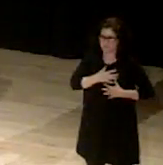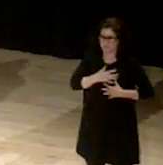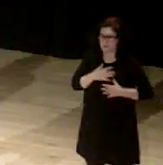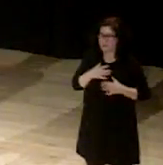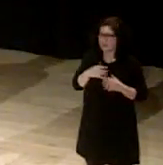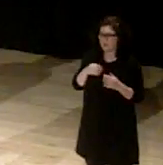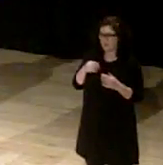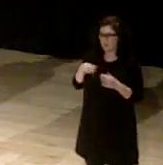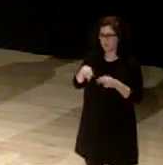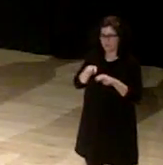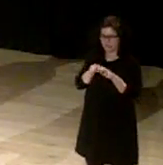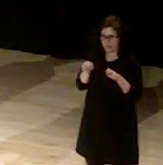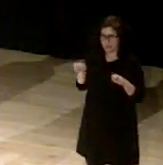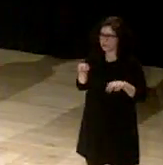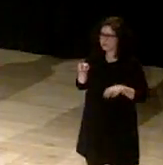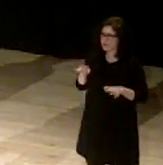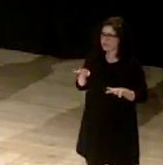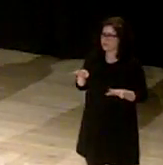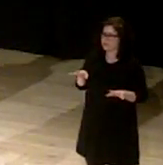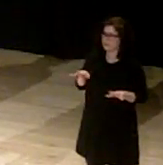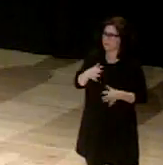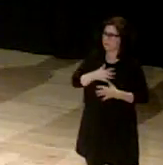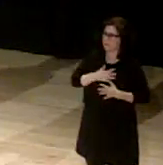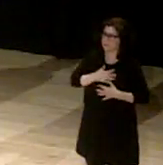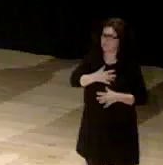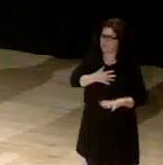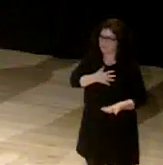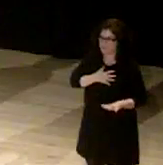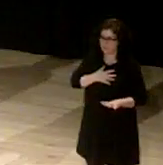we were sitting there on the couch, like.